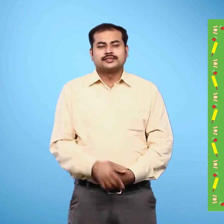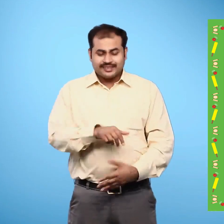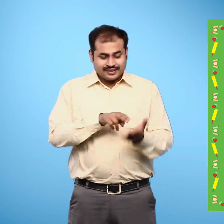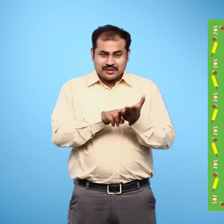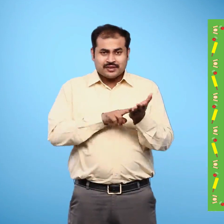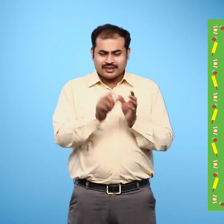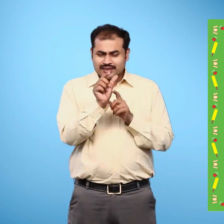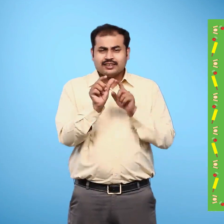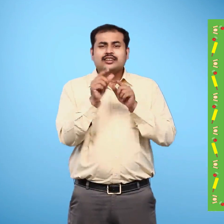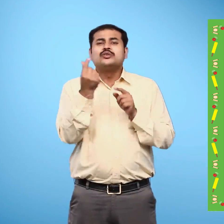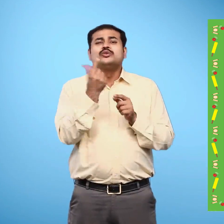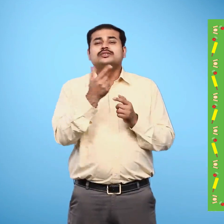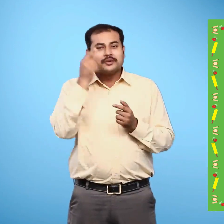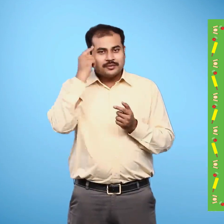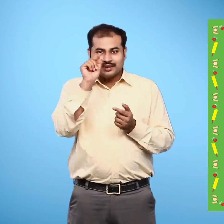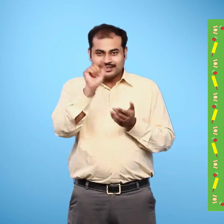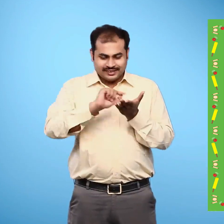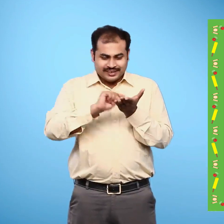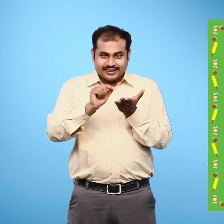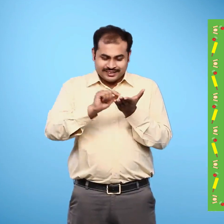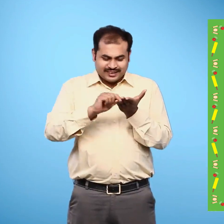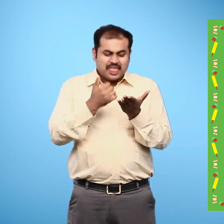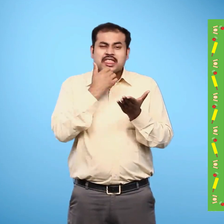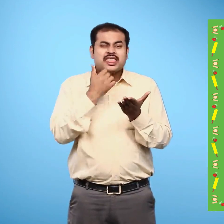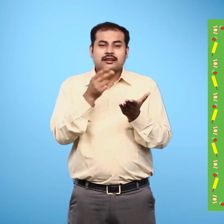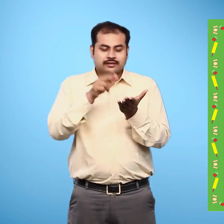It is used for removing pencil writing from paper.